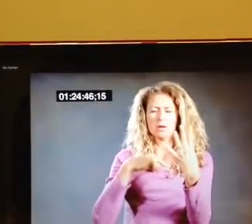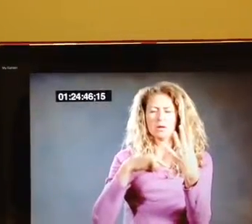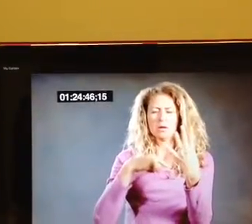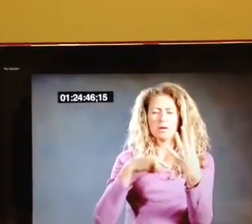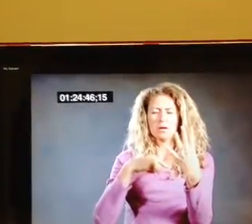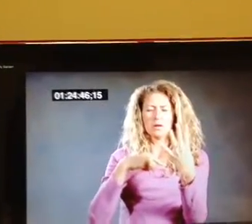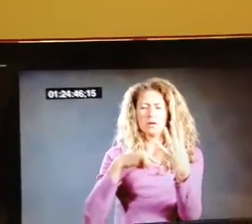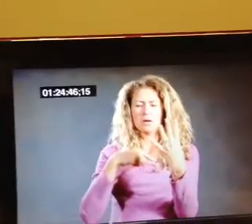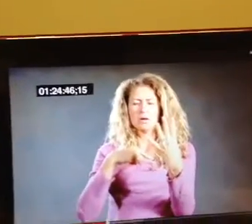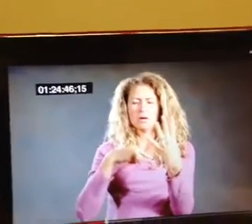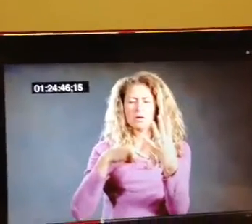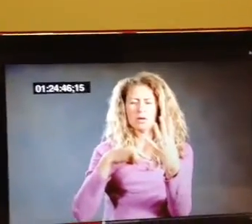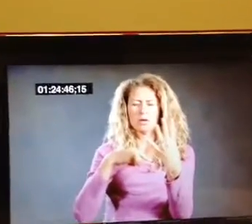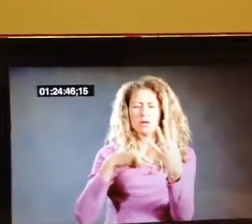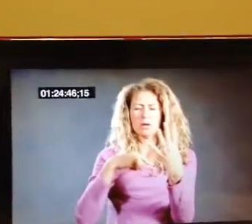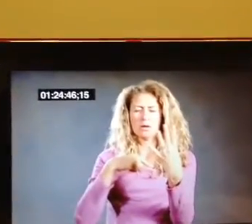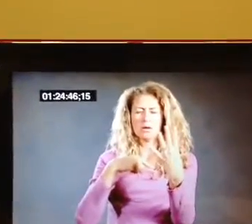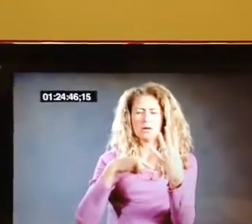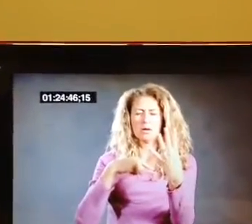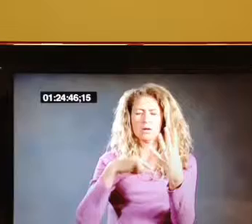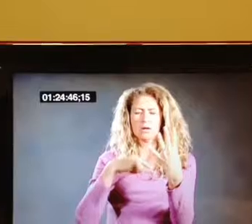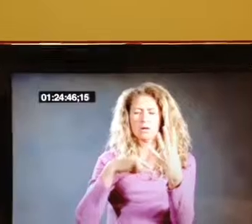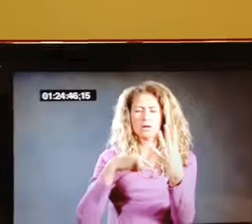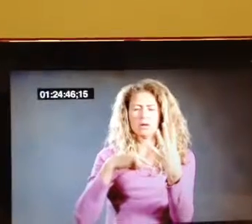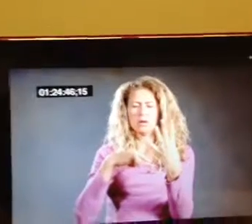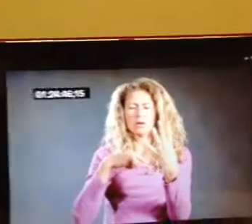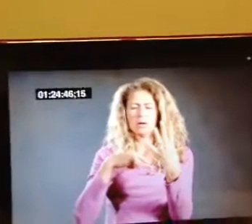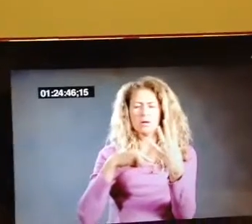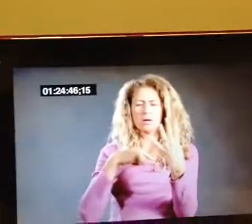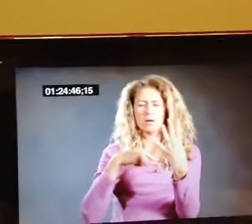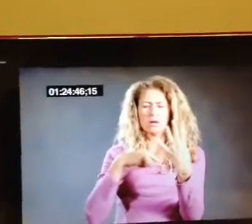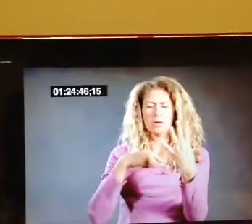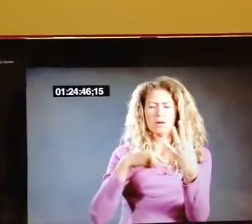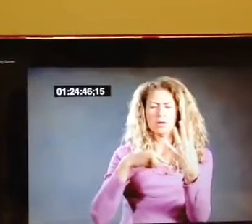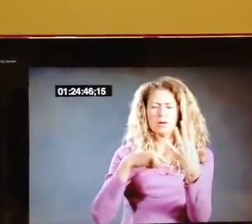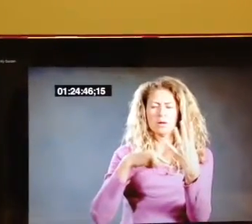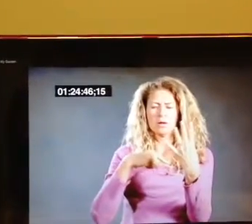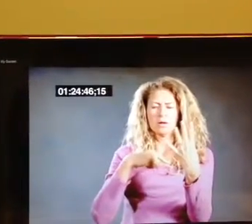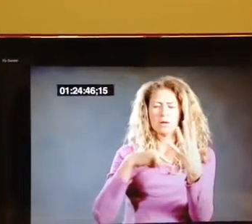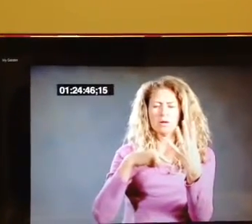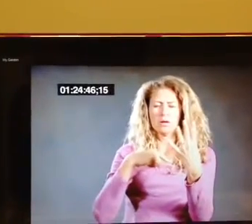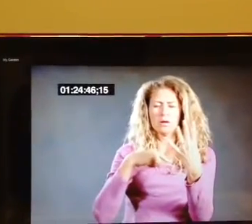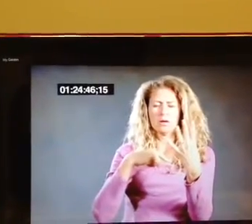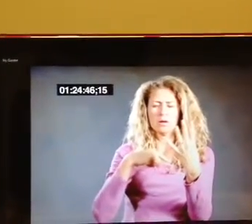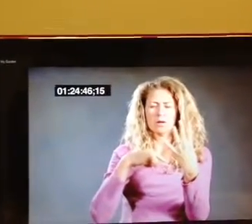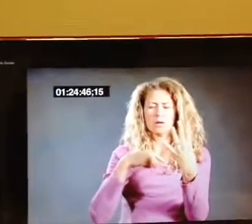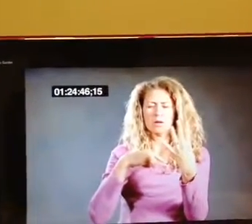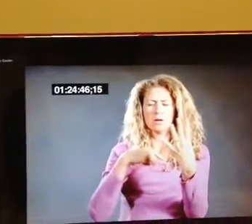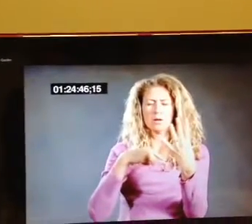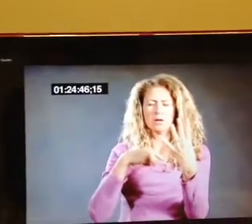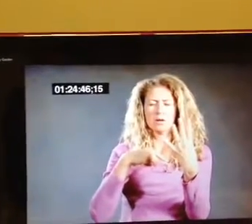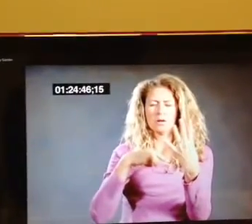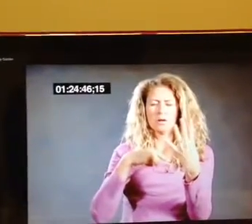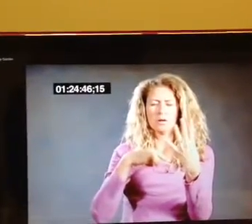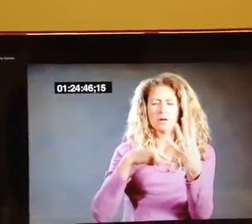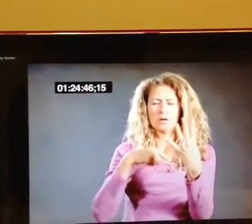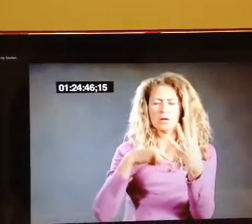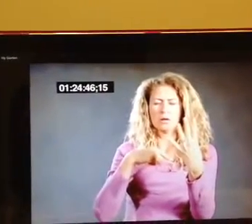I got 4 different types of seeds. They were lettuce, red pepper, spinach, and